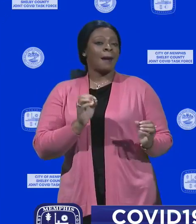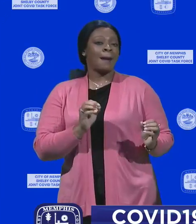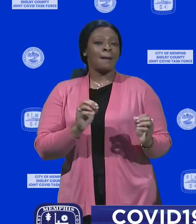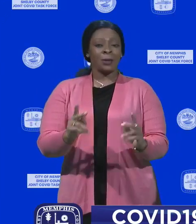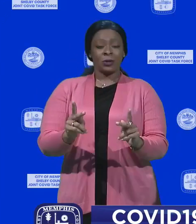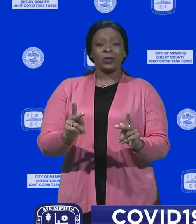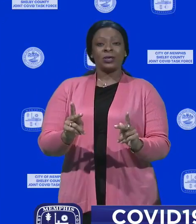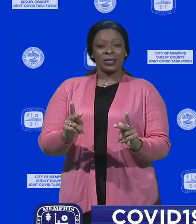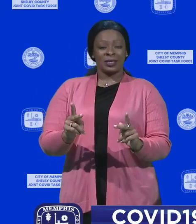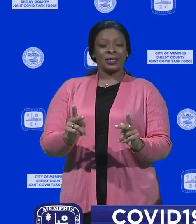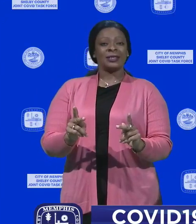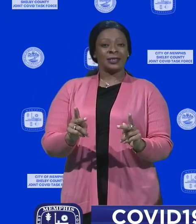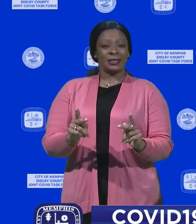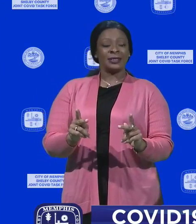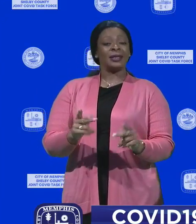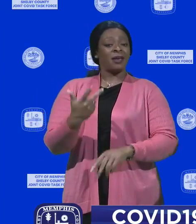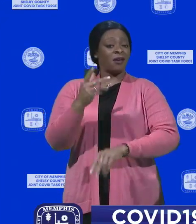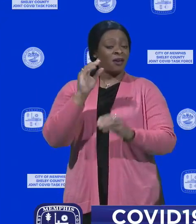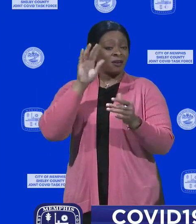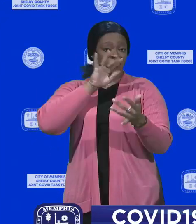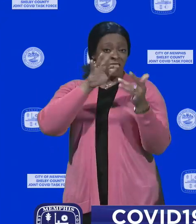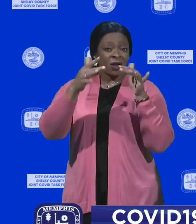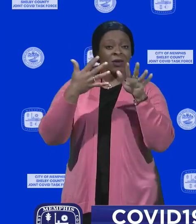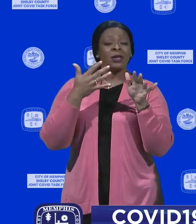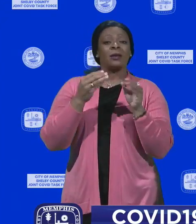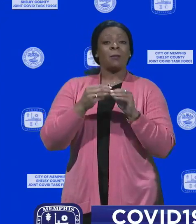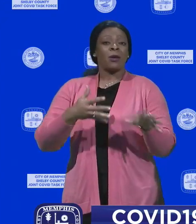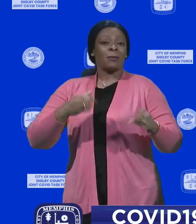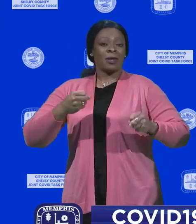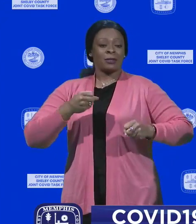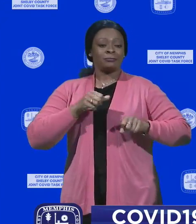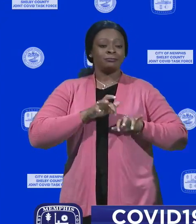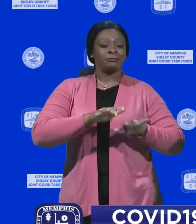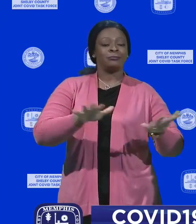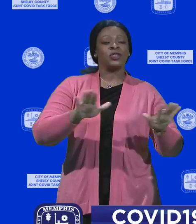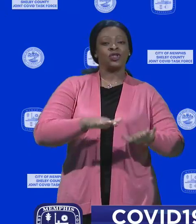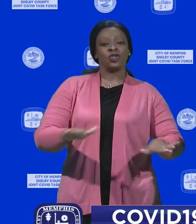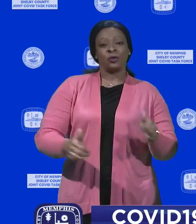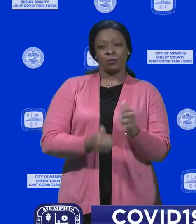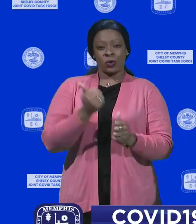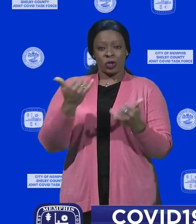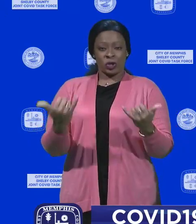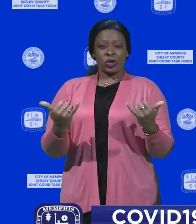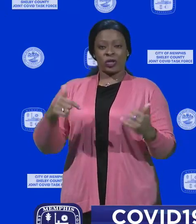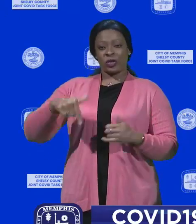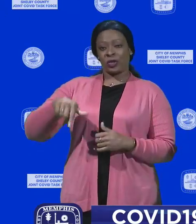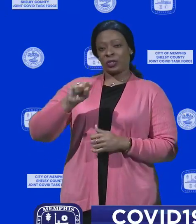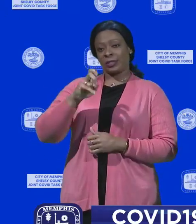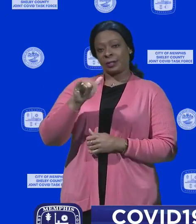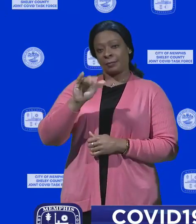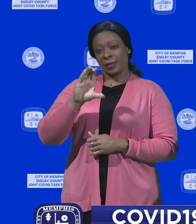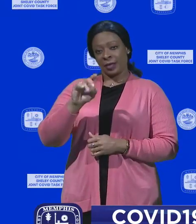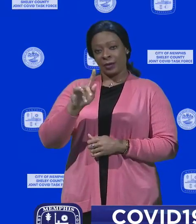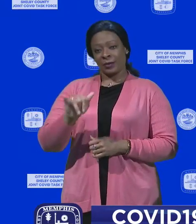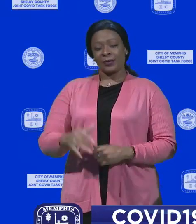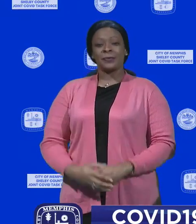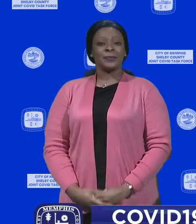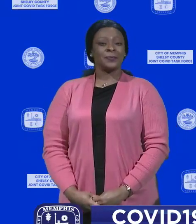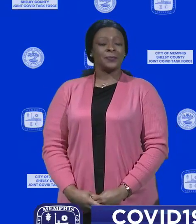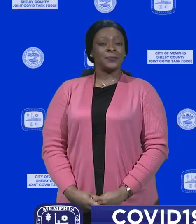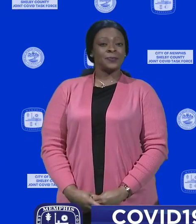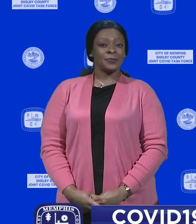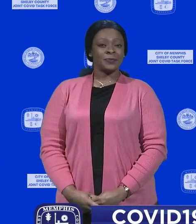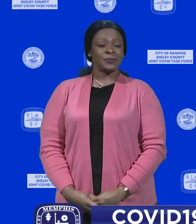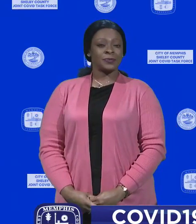opportunity and that the virus is spreading most quickly among children right now in Shelby County. As